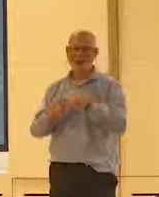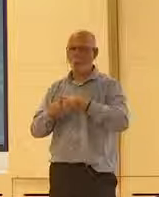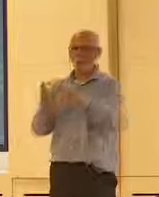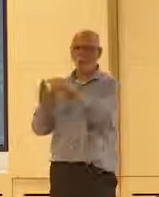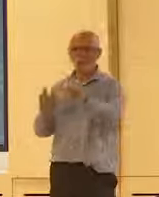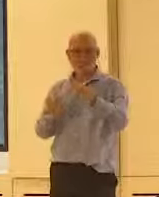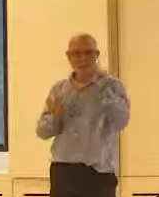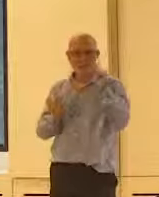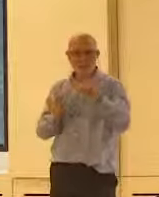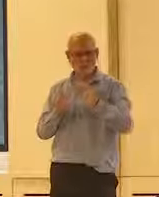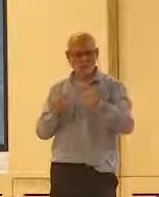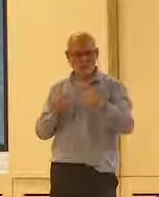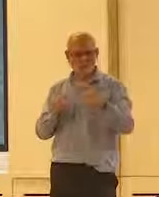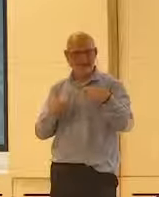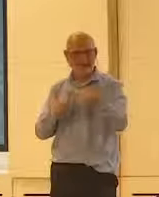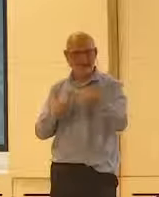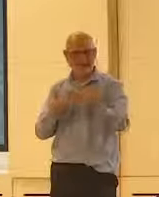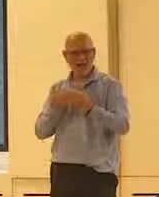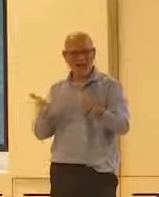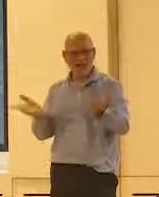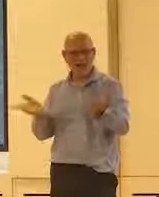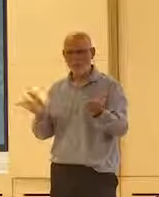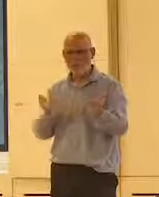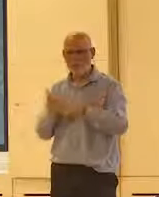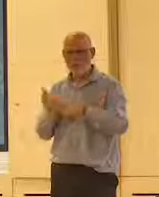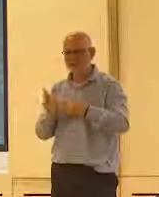awareness event as such, as it were.